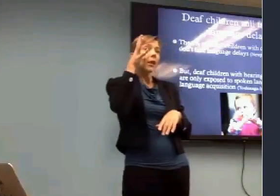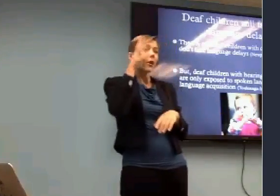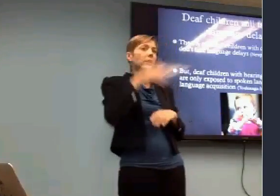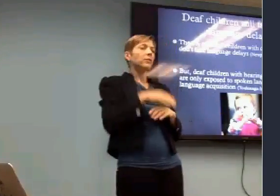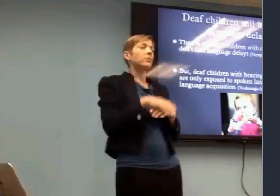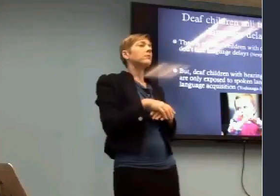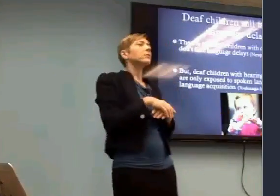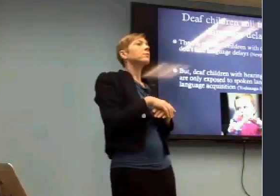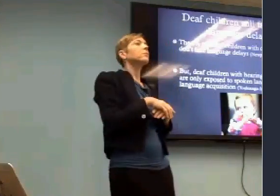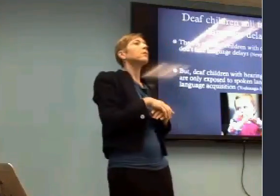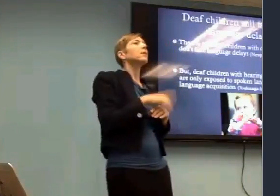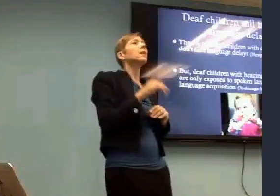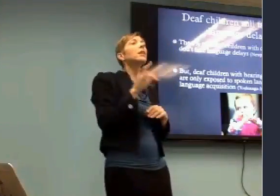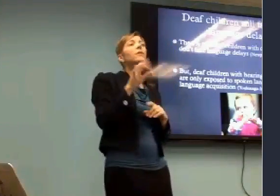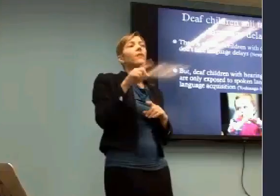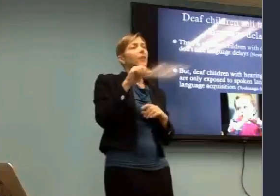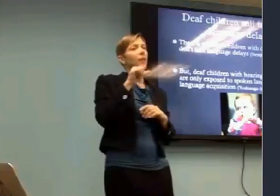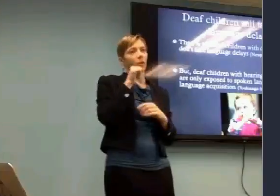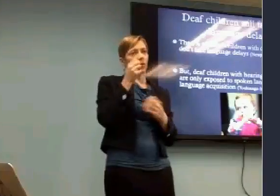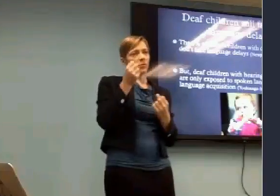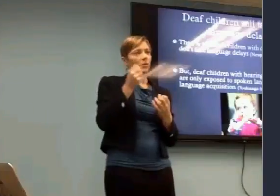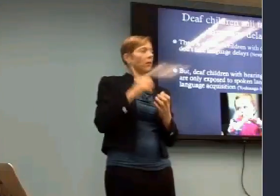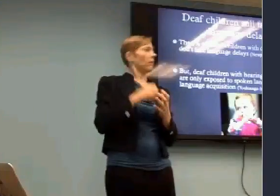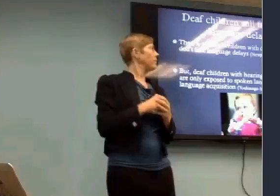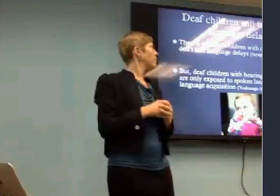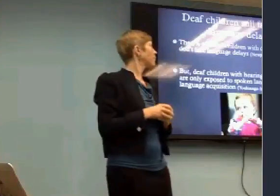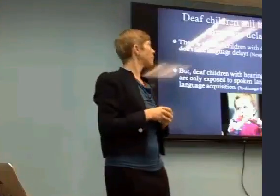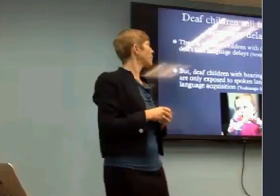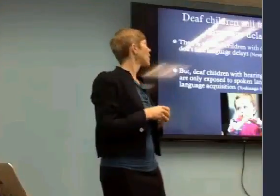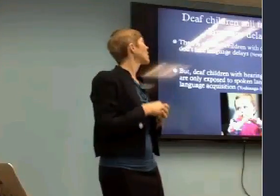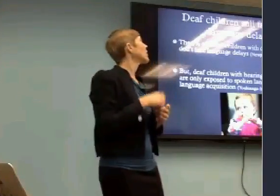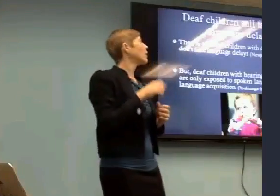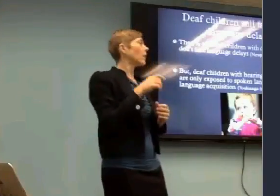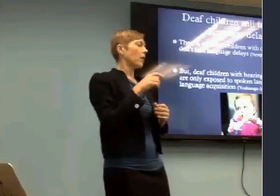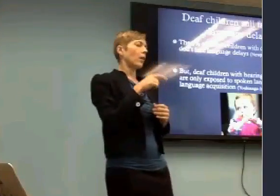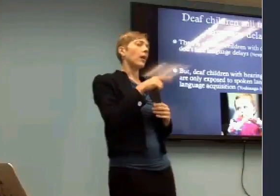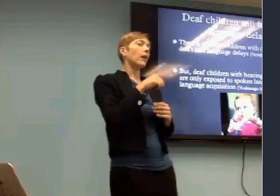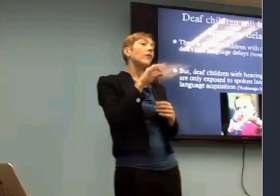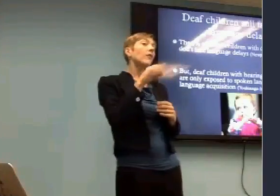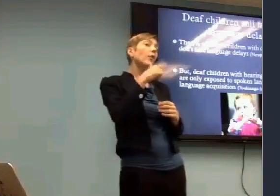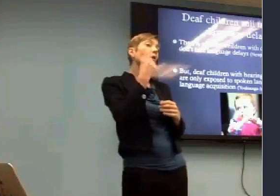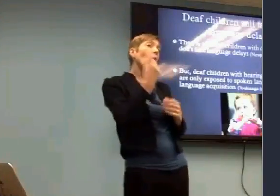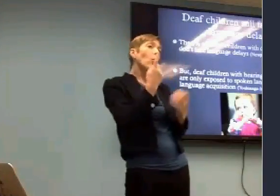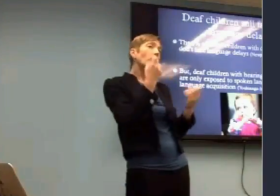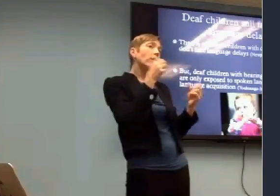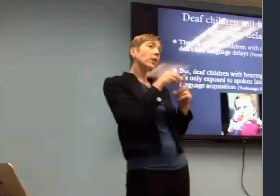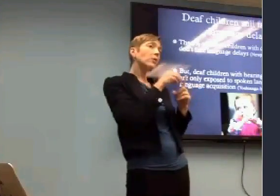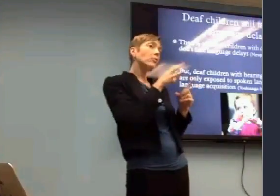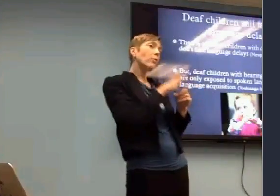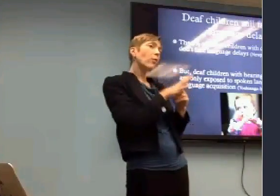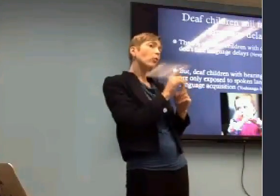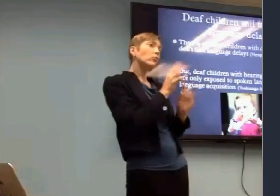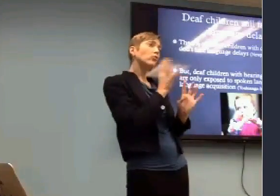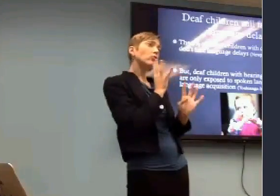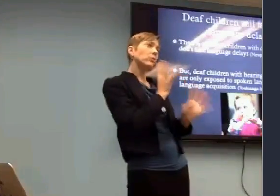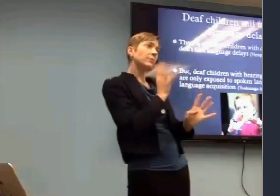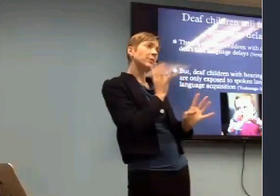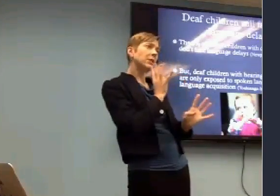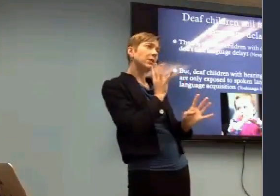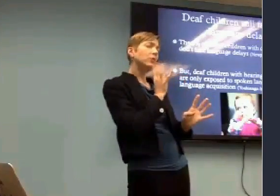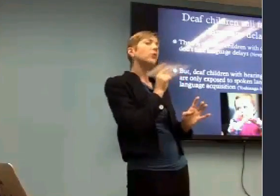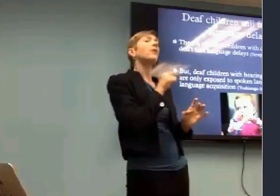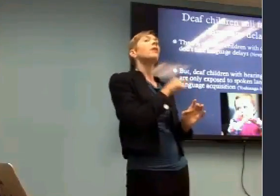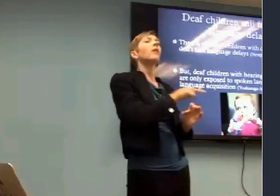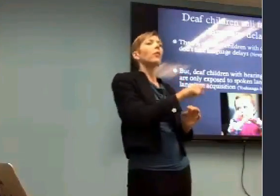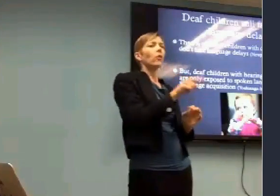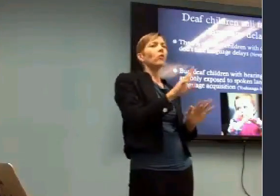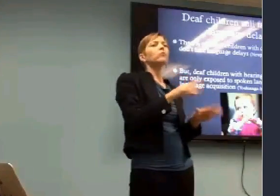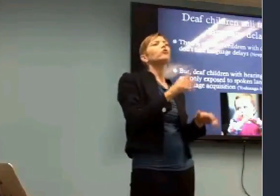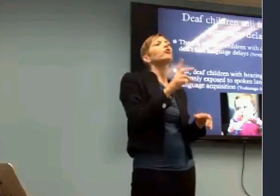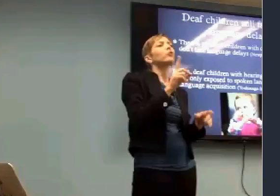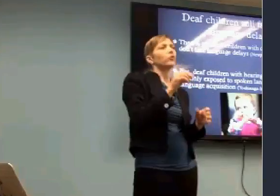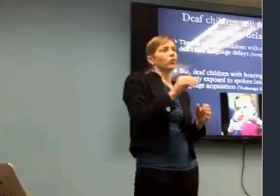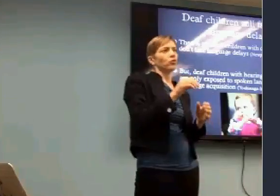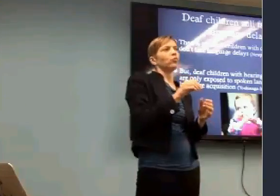Deaf children who are born with hearing parents, if those hearing parents do not sign, and the only thing they're exposed to is